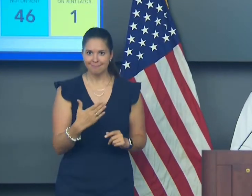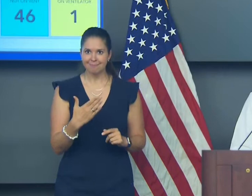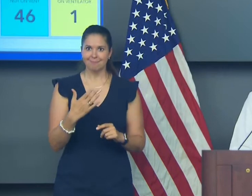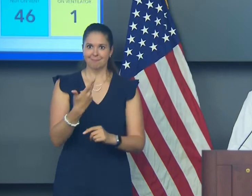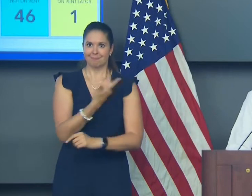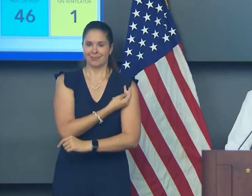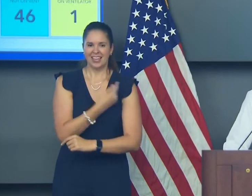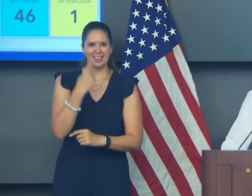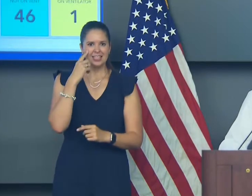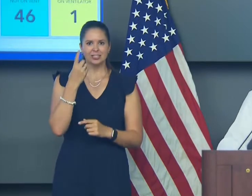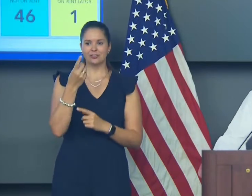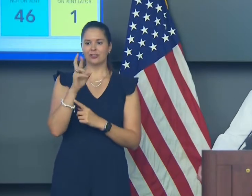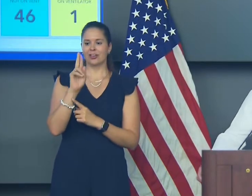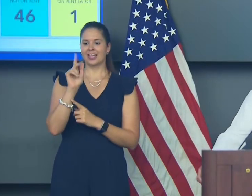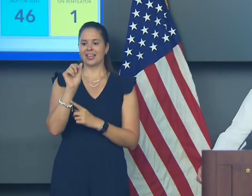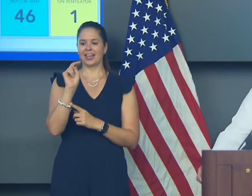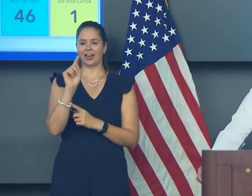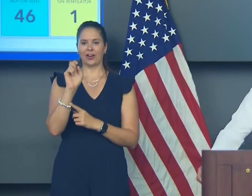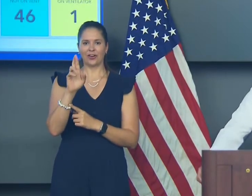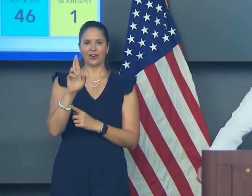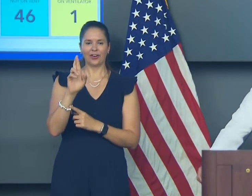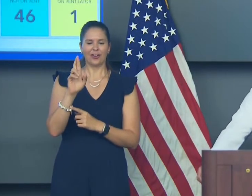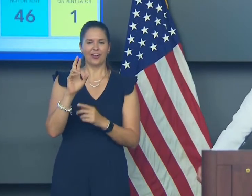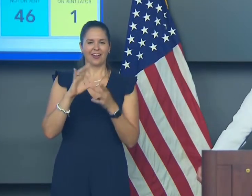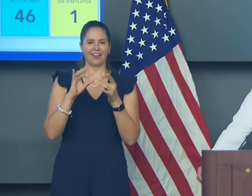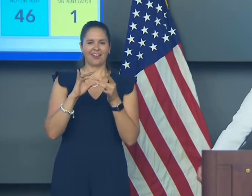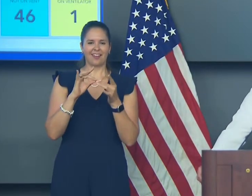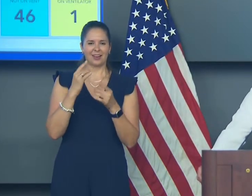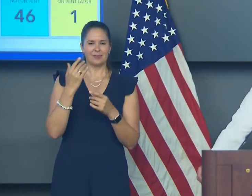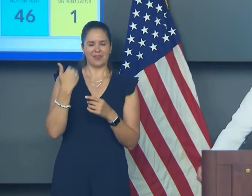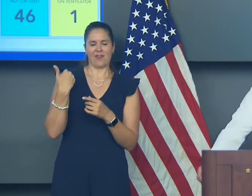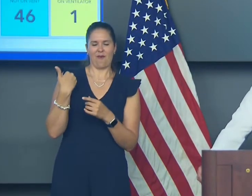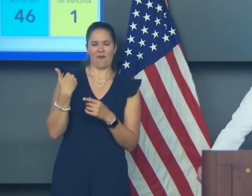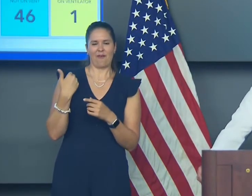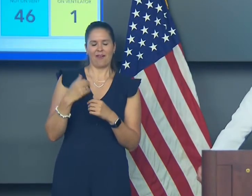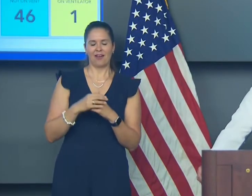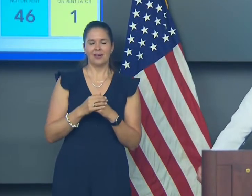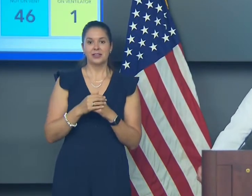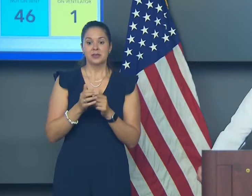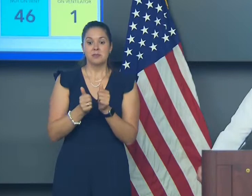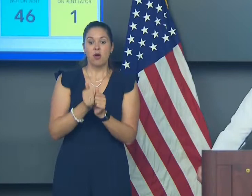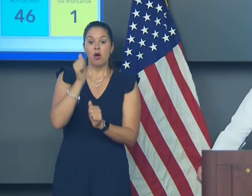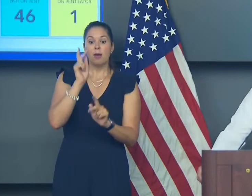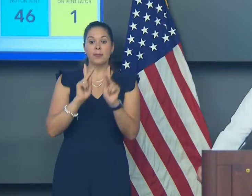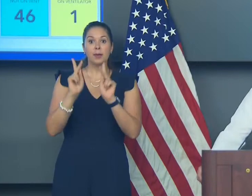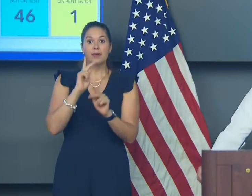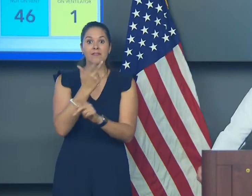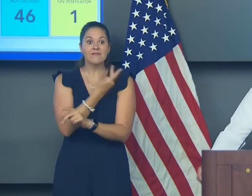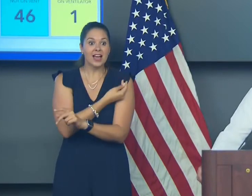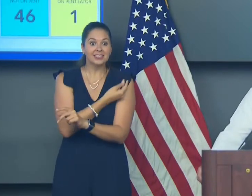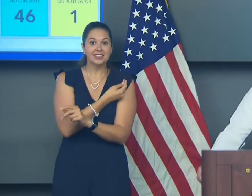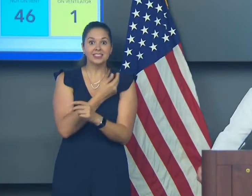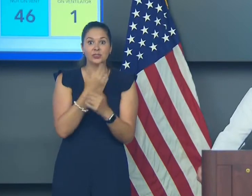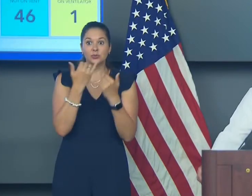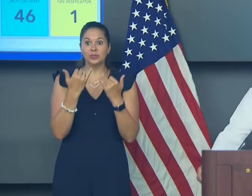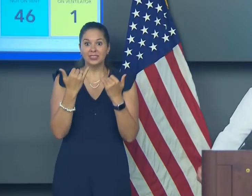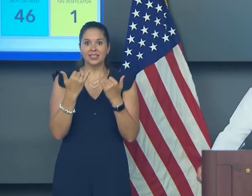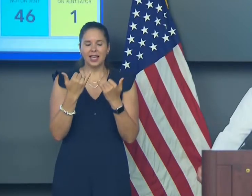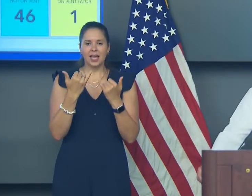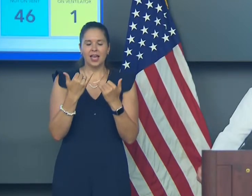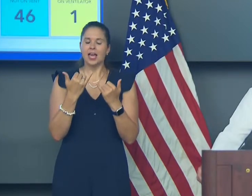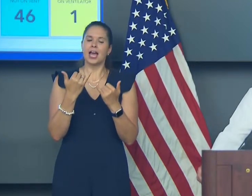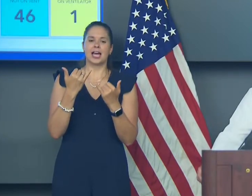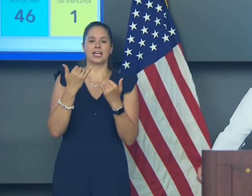vaccine. And I think Dr. Cantor pointed this out previously. Most of the people being vaccinated today have changed their